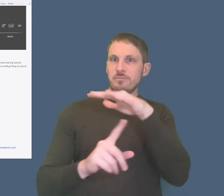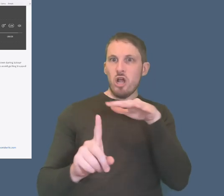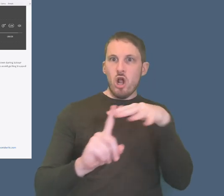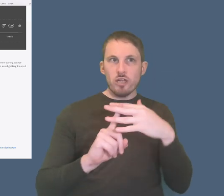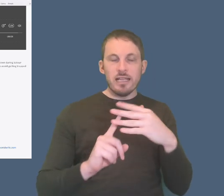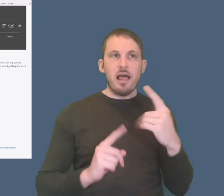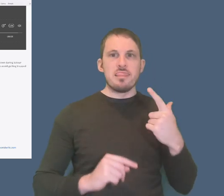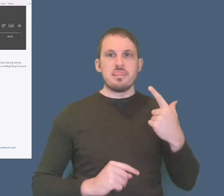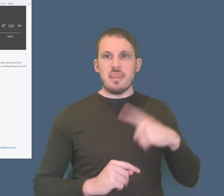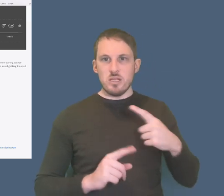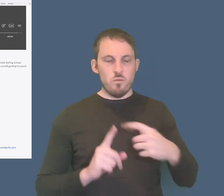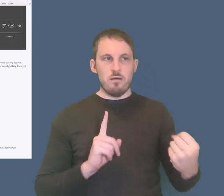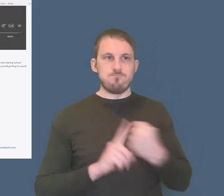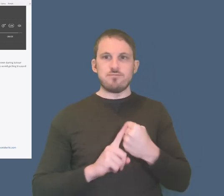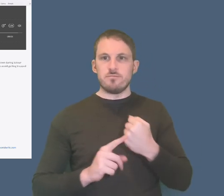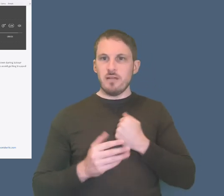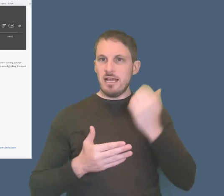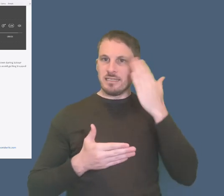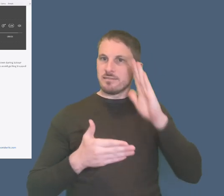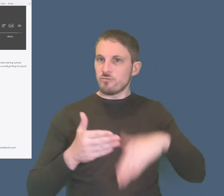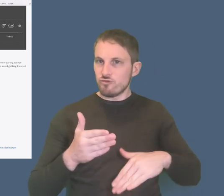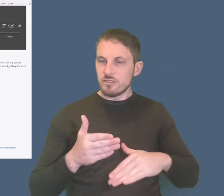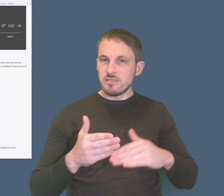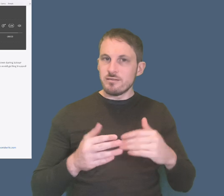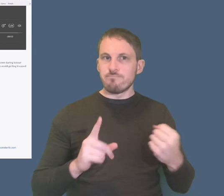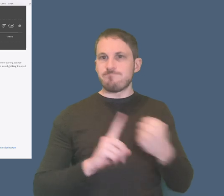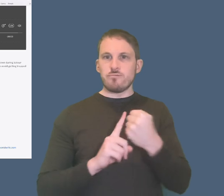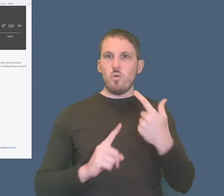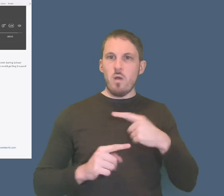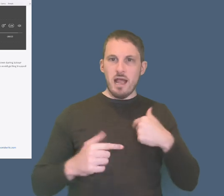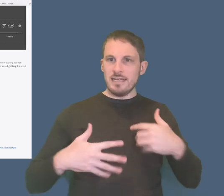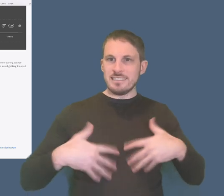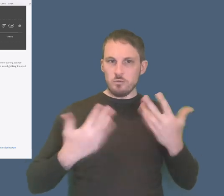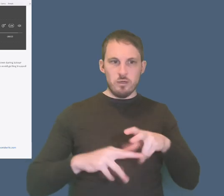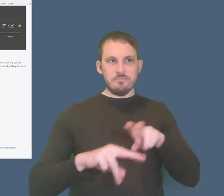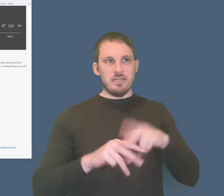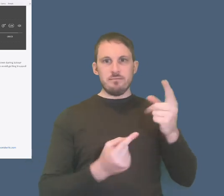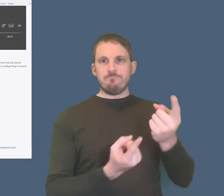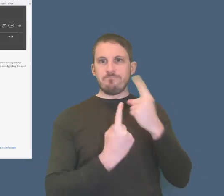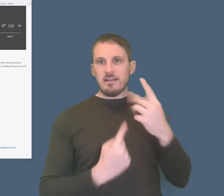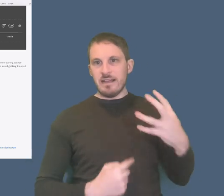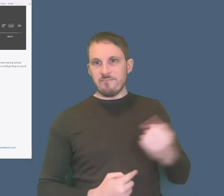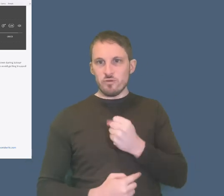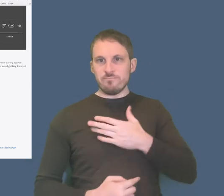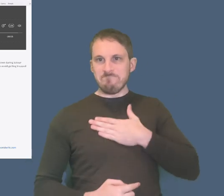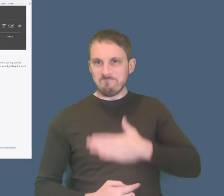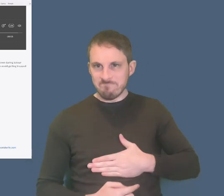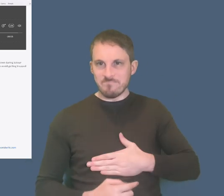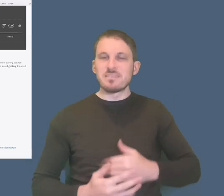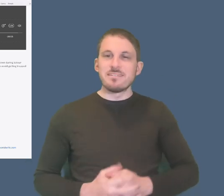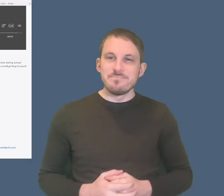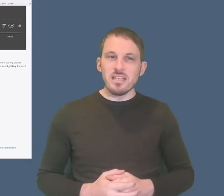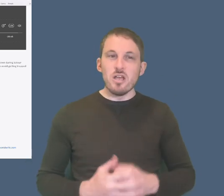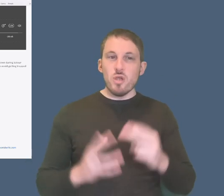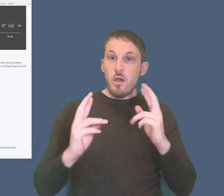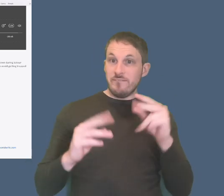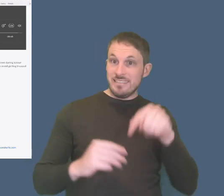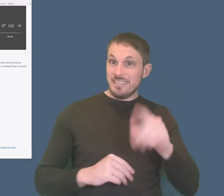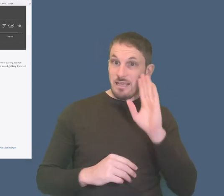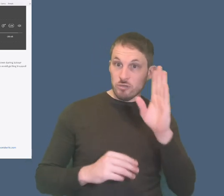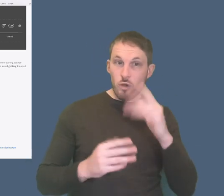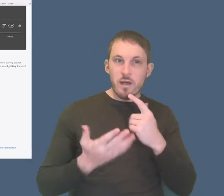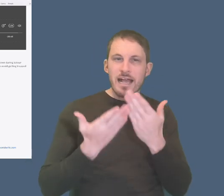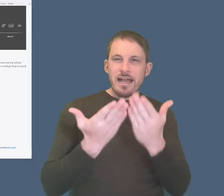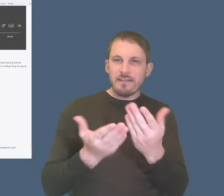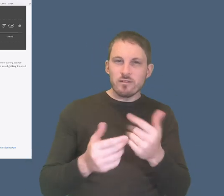who did give birth on your back didn't want to. And hopefully through this episode, you'll get some strategies to help you